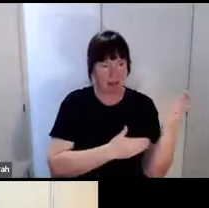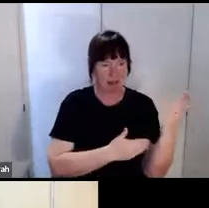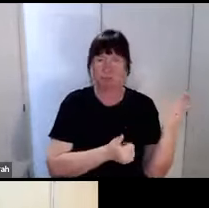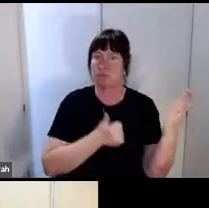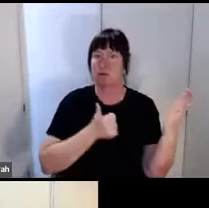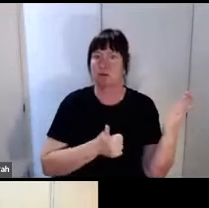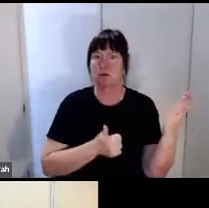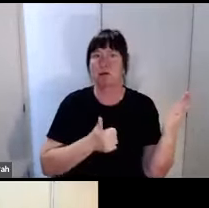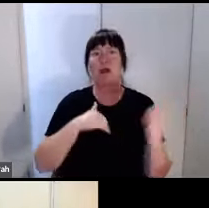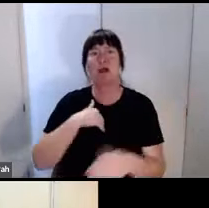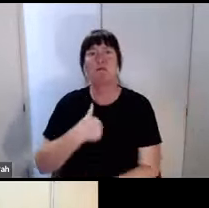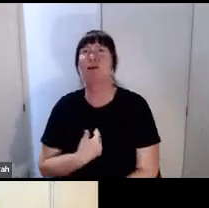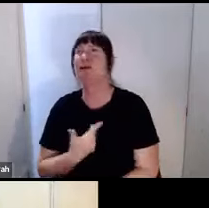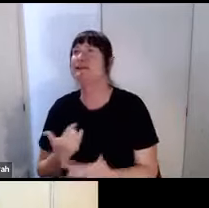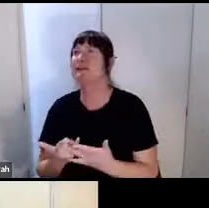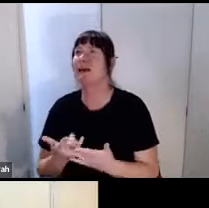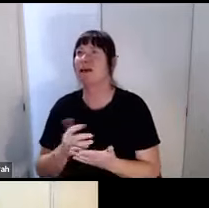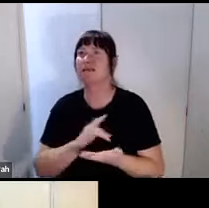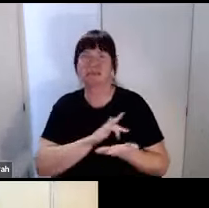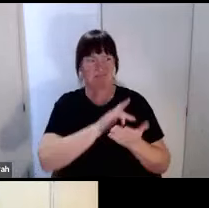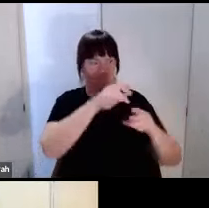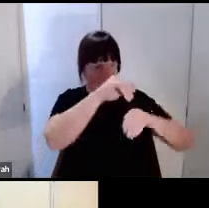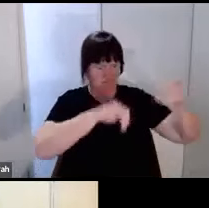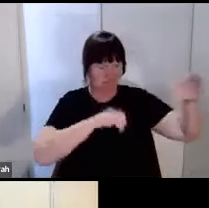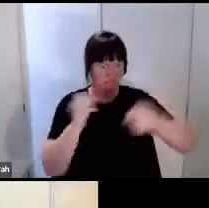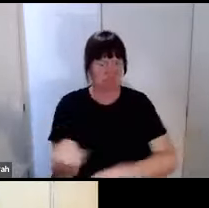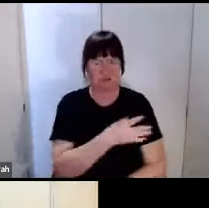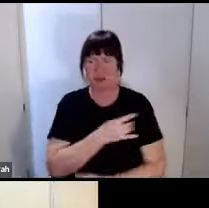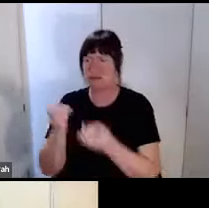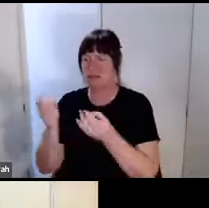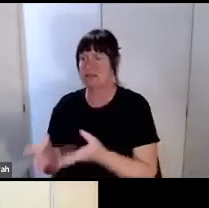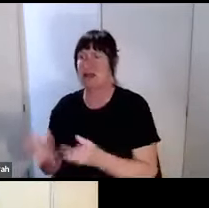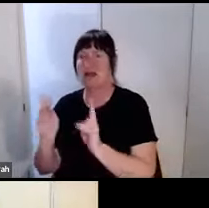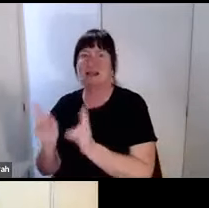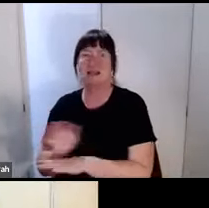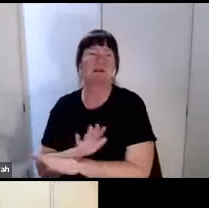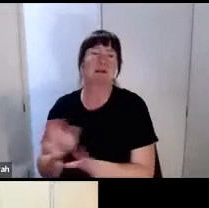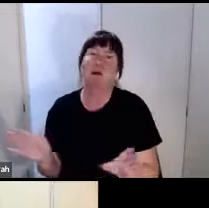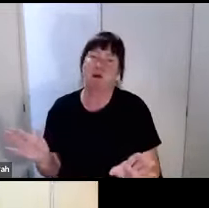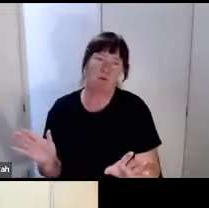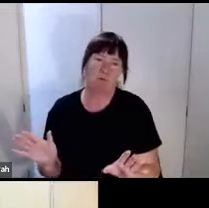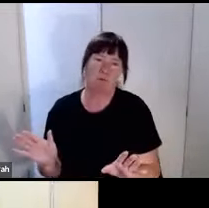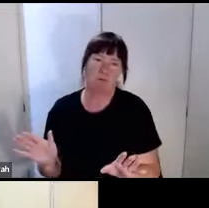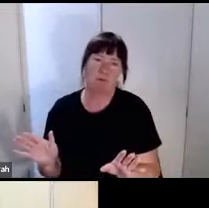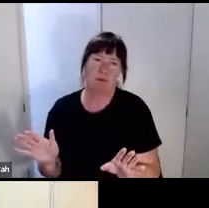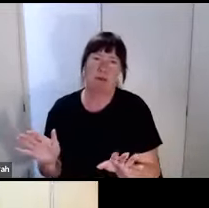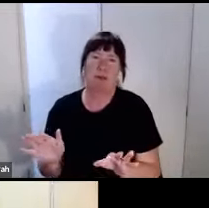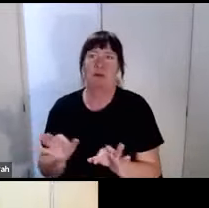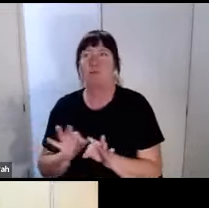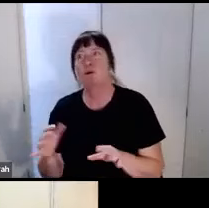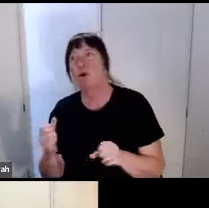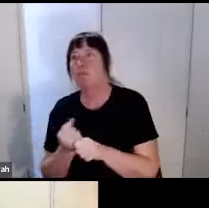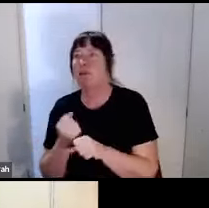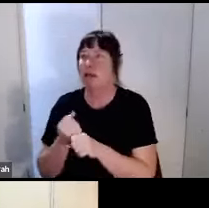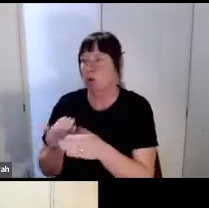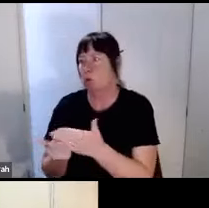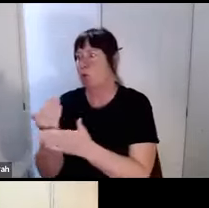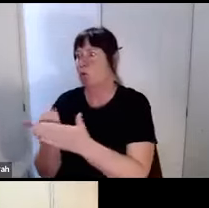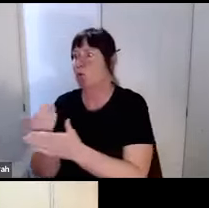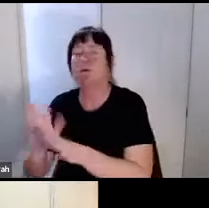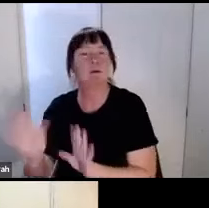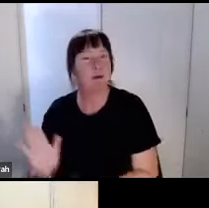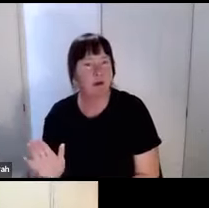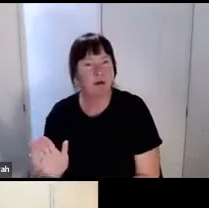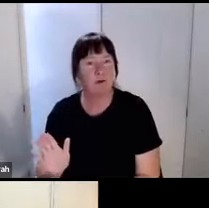well. You know, we're not vanguard here, you know, creating something new. No, just look around